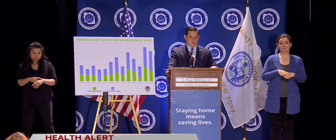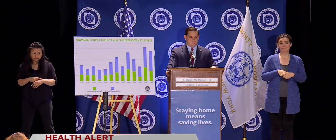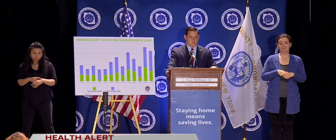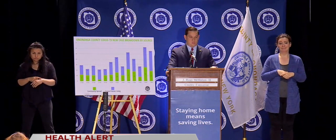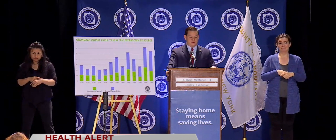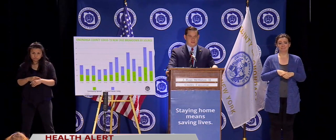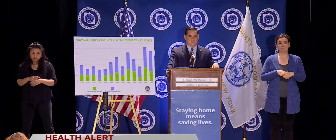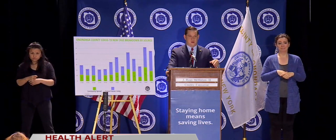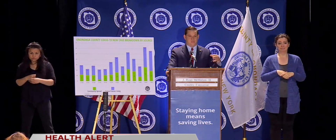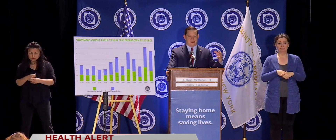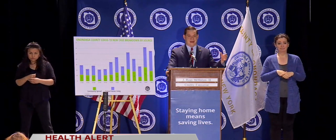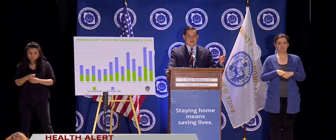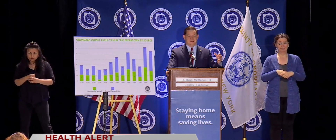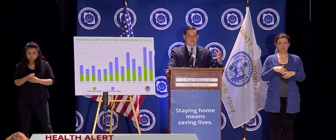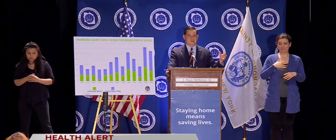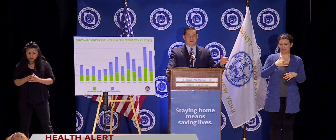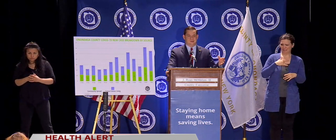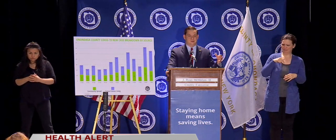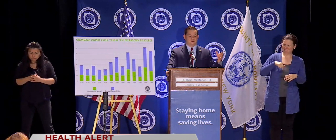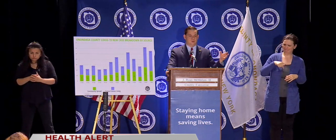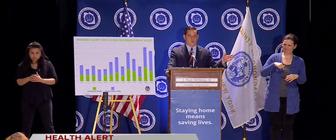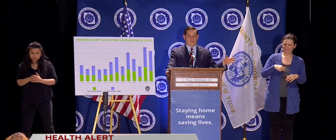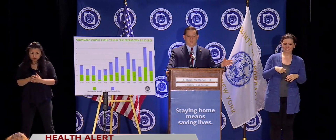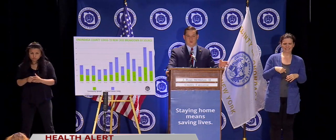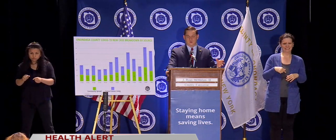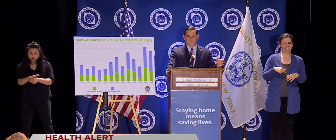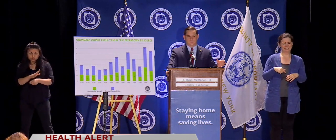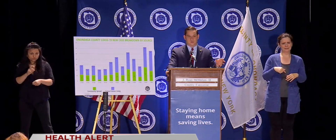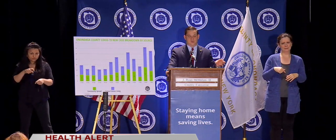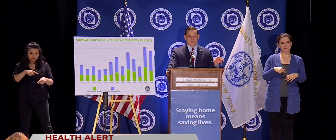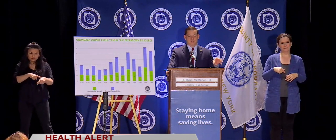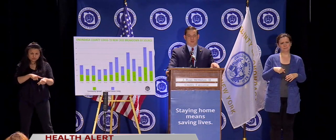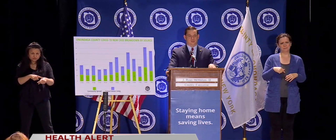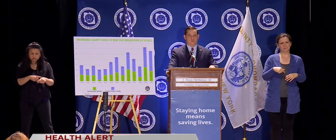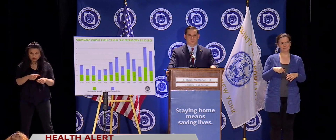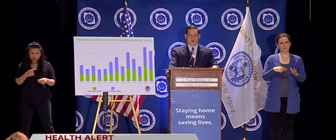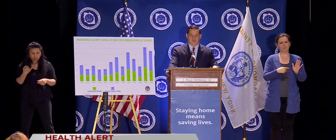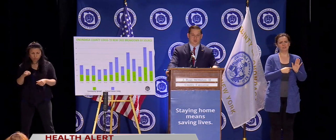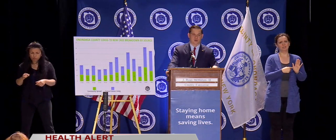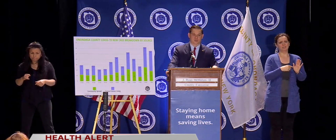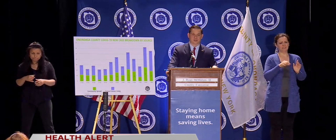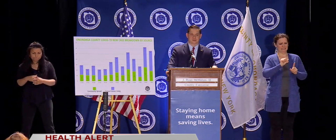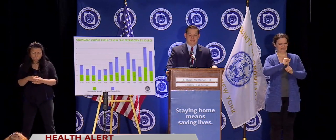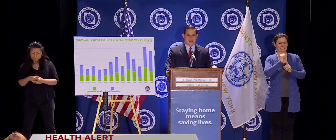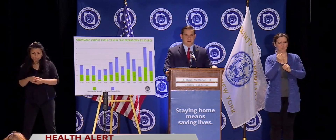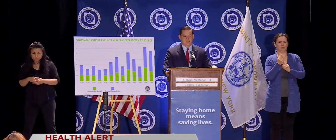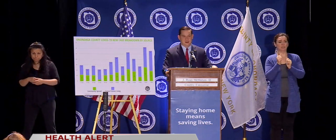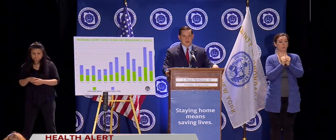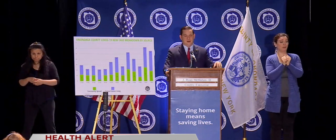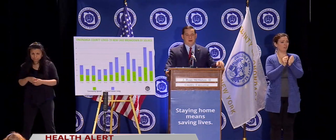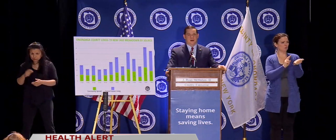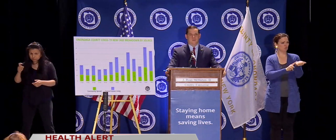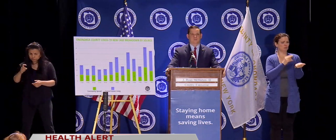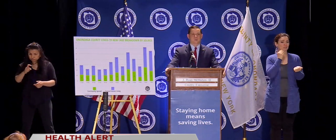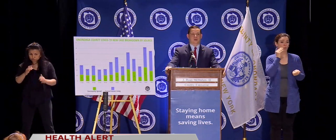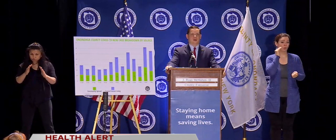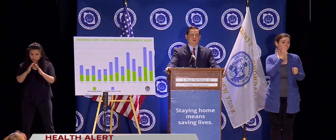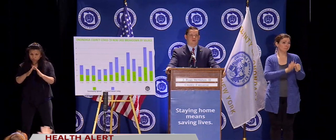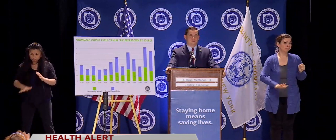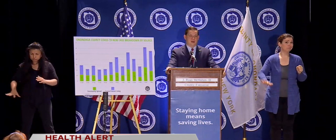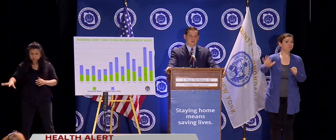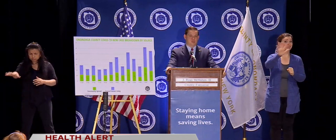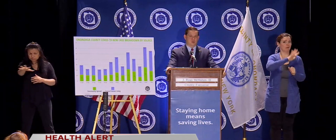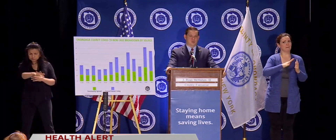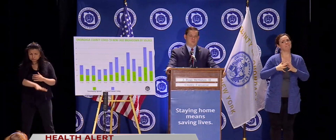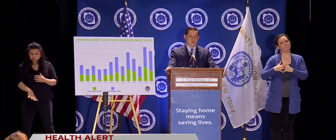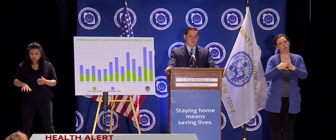I think, represents how bad the situation in nursing homes across the country is bad, and if